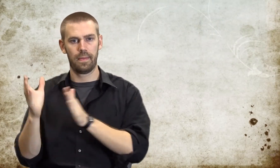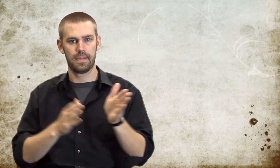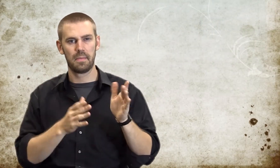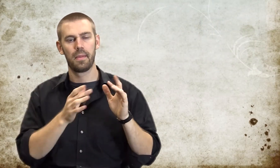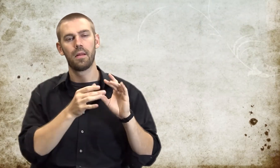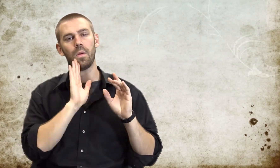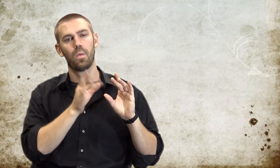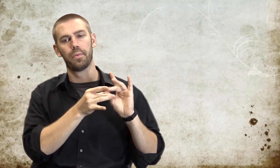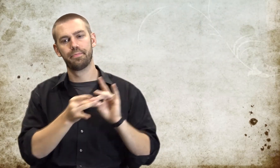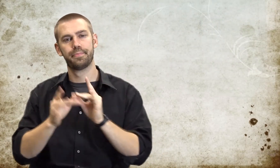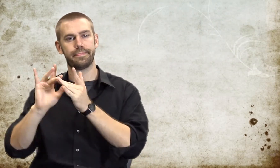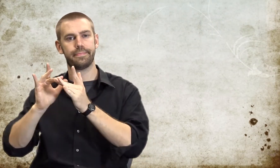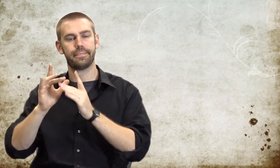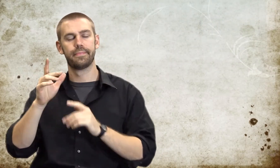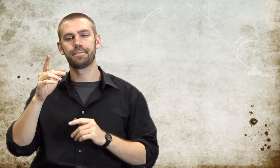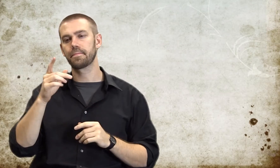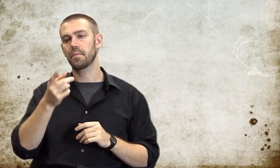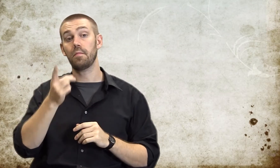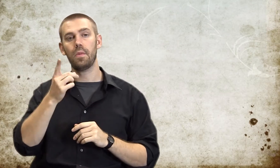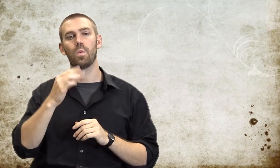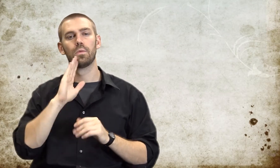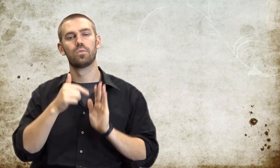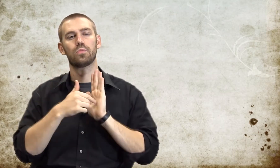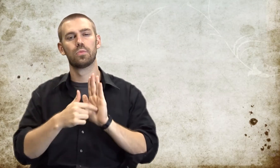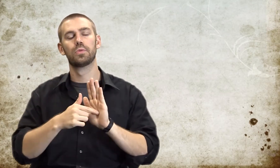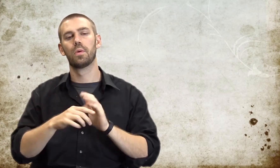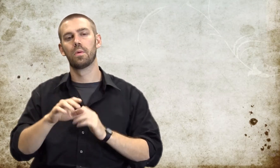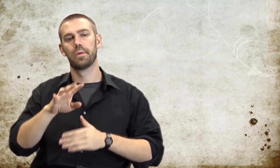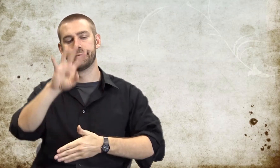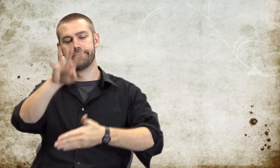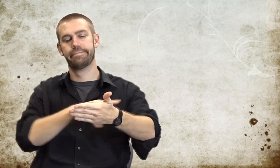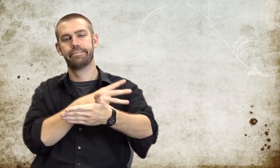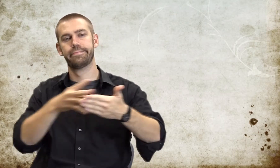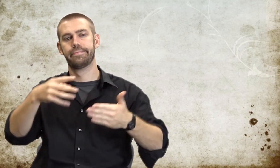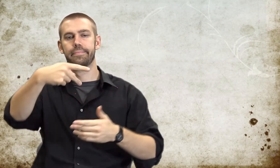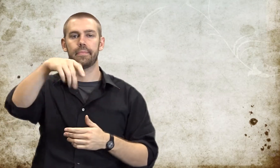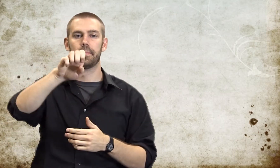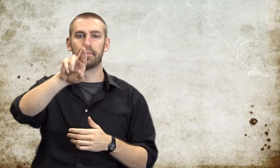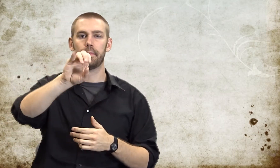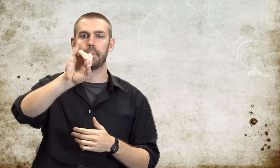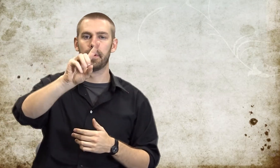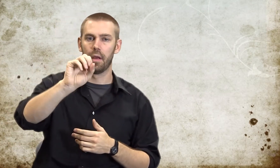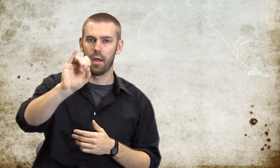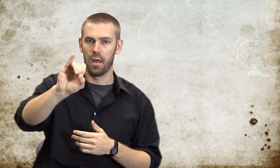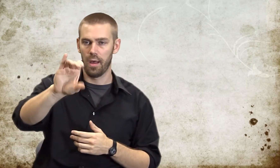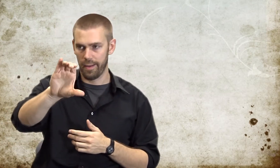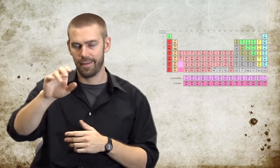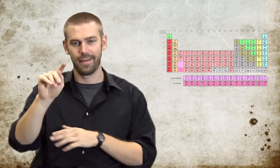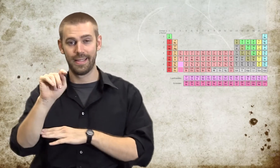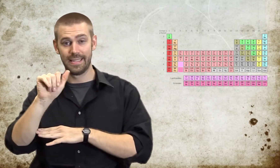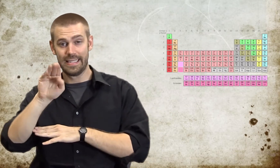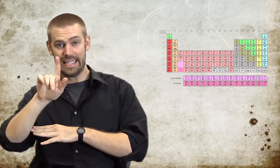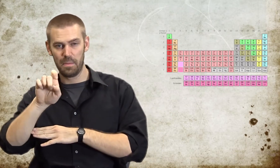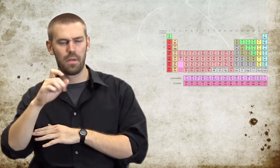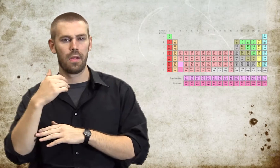There's some wonderful resources available on the lesson plan that show you links on the internet. One is in relation to the periodic